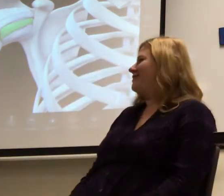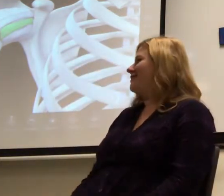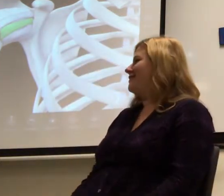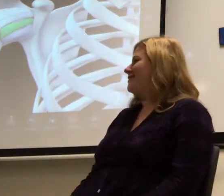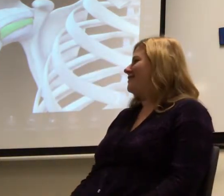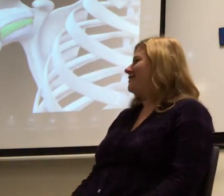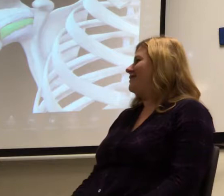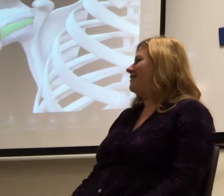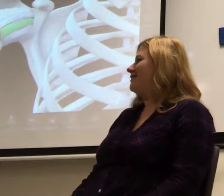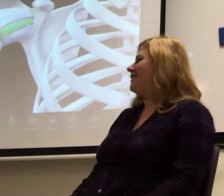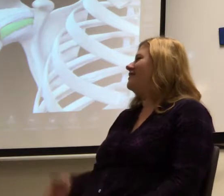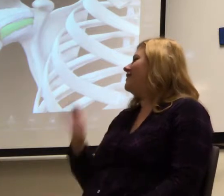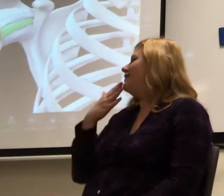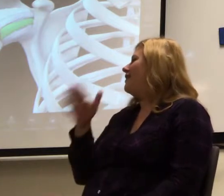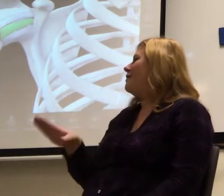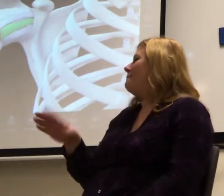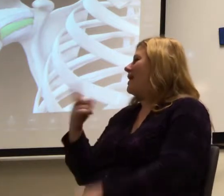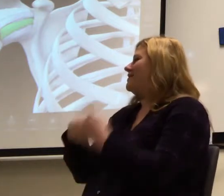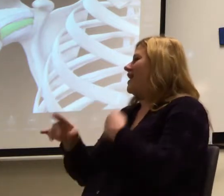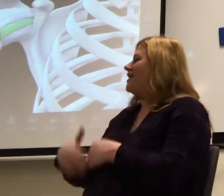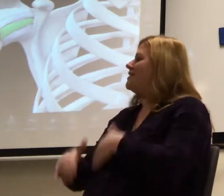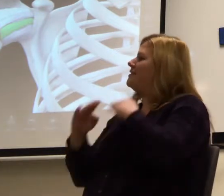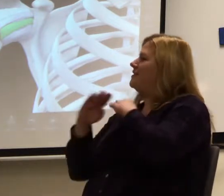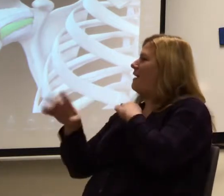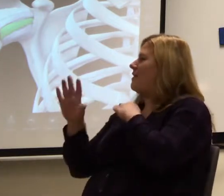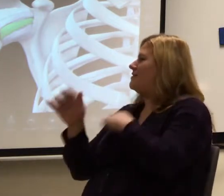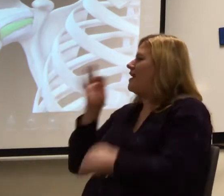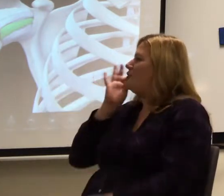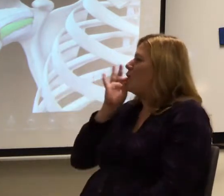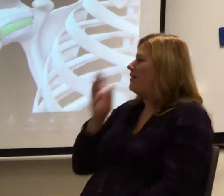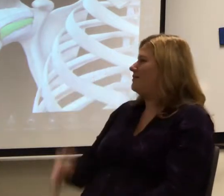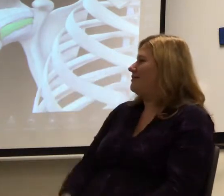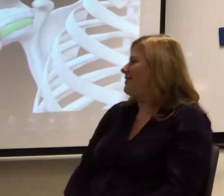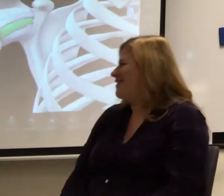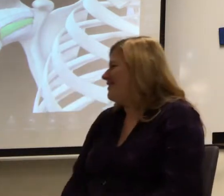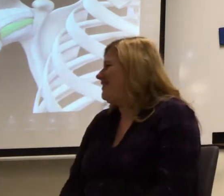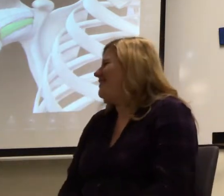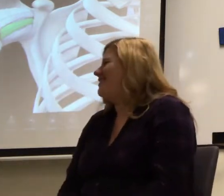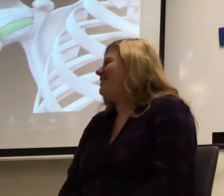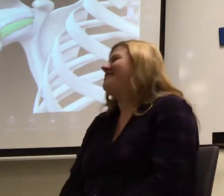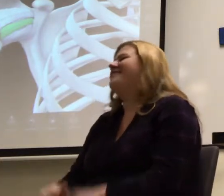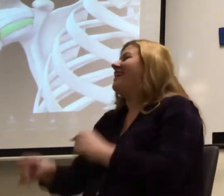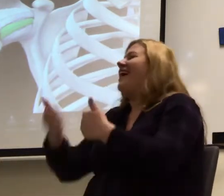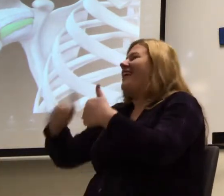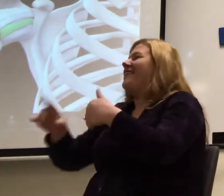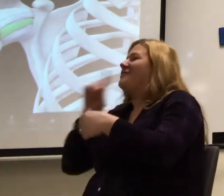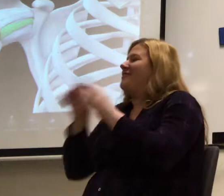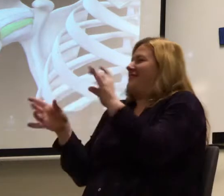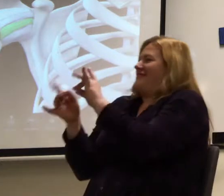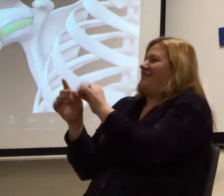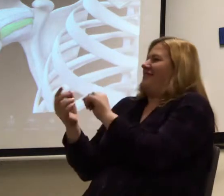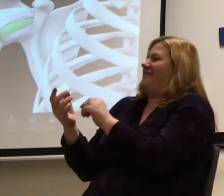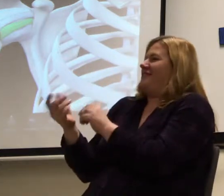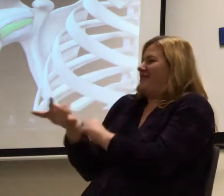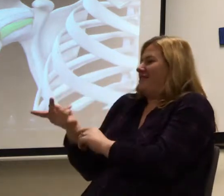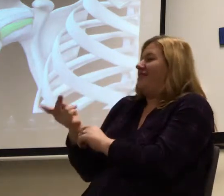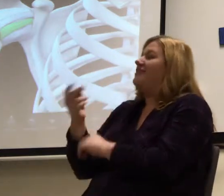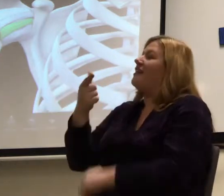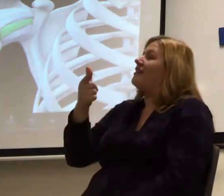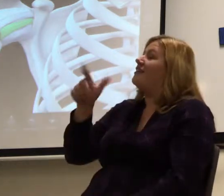I'll just kind of throw it up here, glenohumeral ligaments. Anything that's kind of holding those two things together, just call it